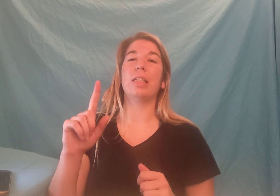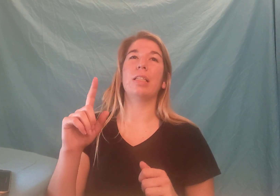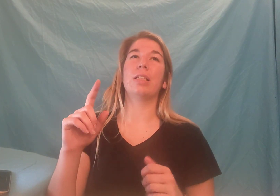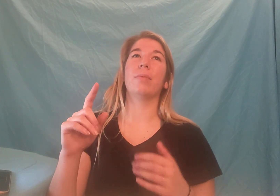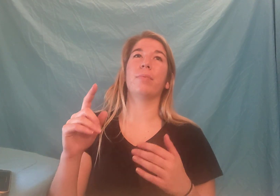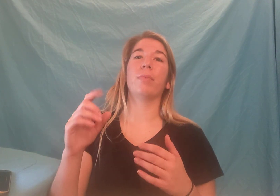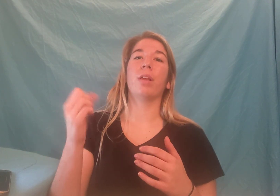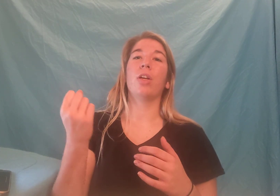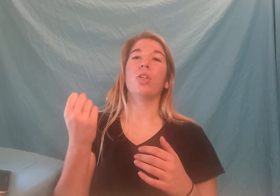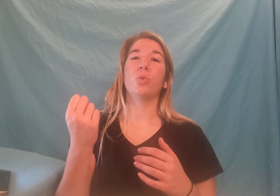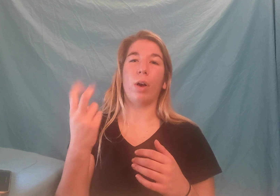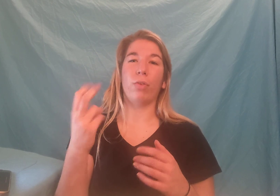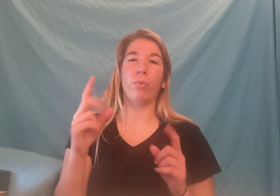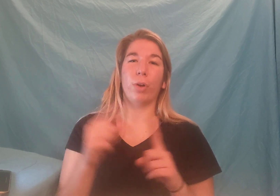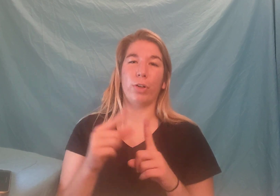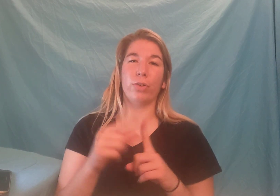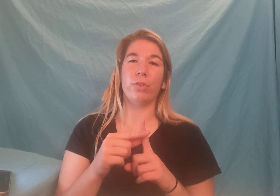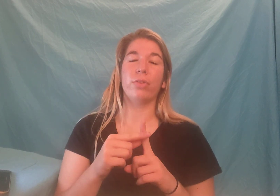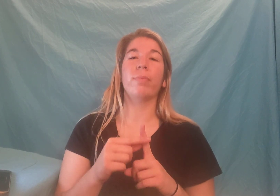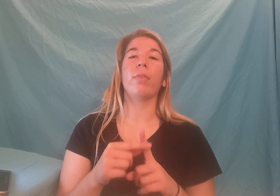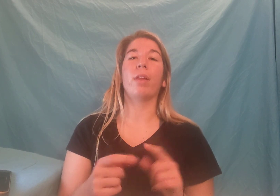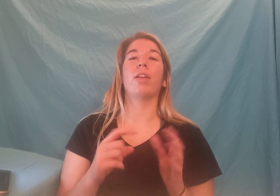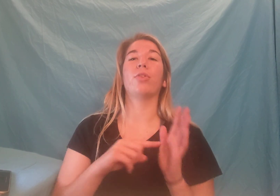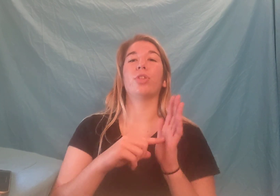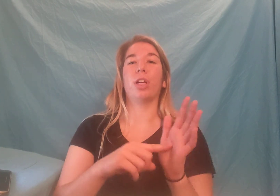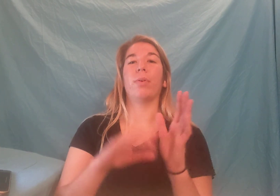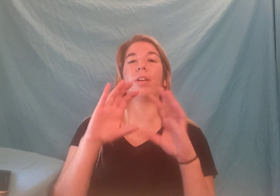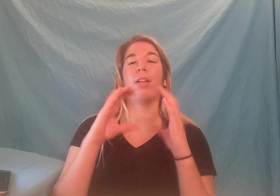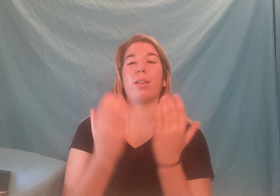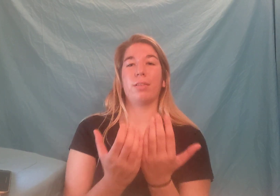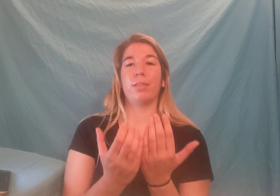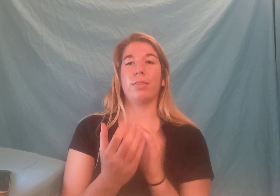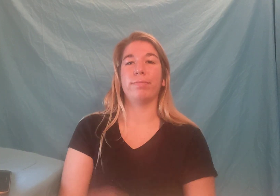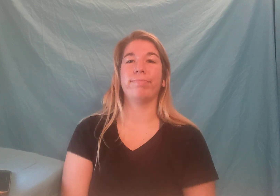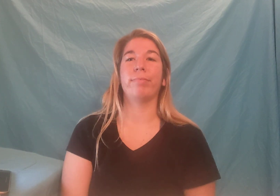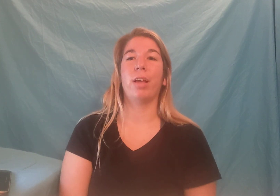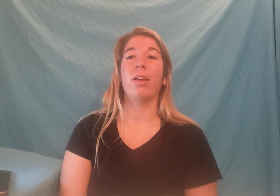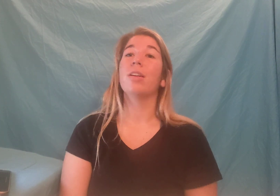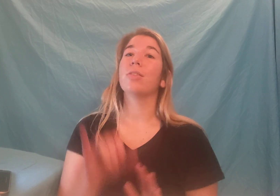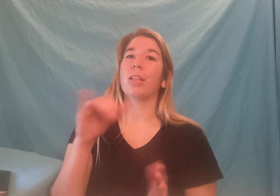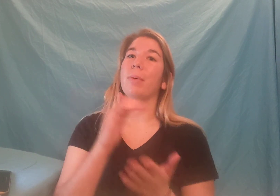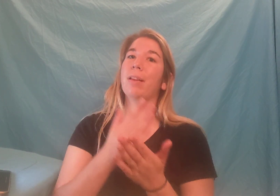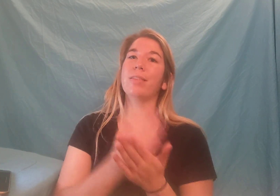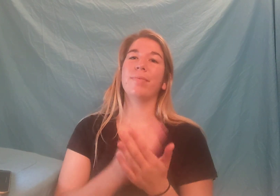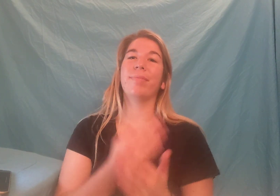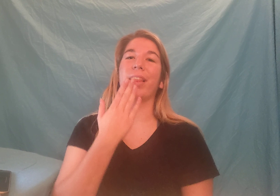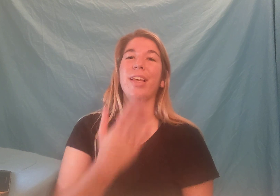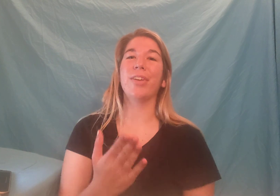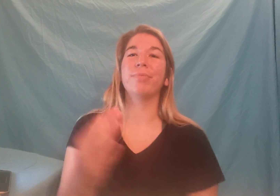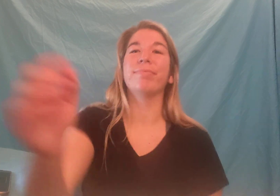least 12 words that they'll share with the class. So that's my lesson. Thank you.